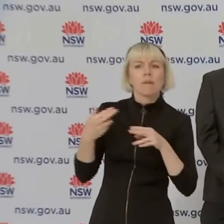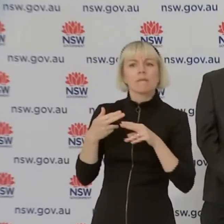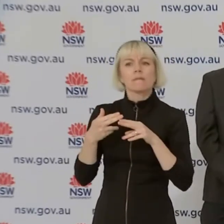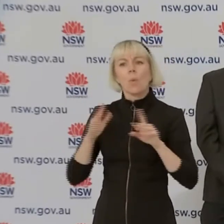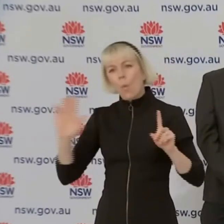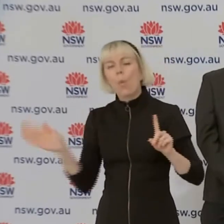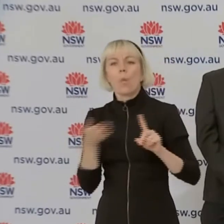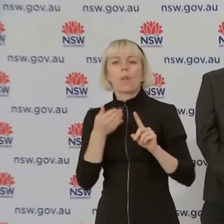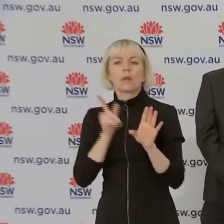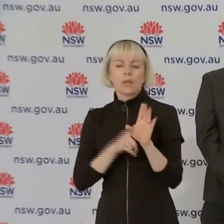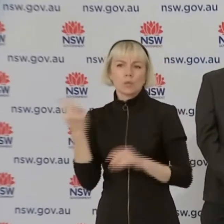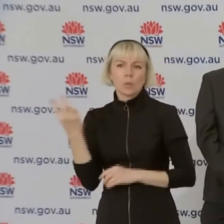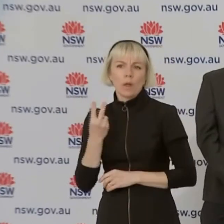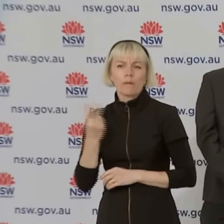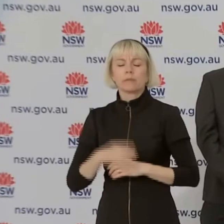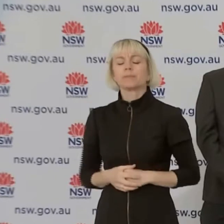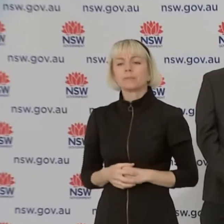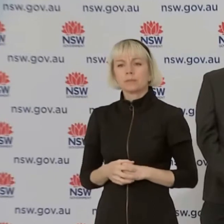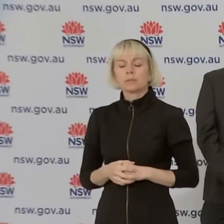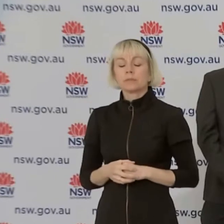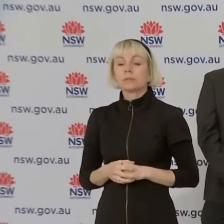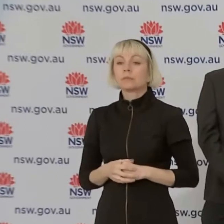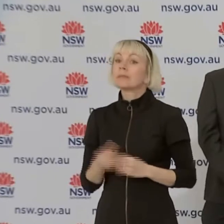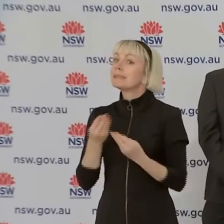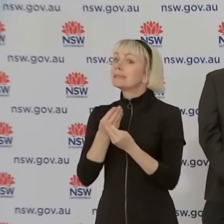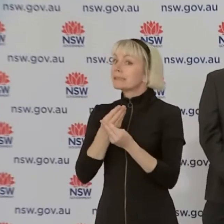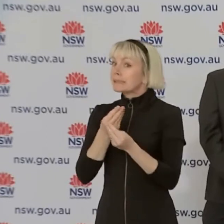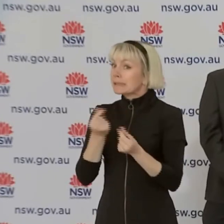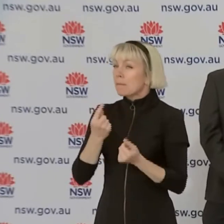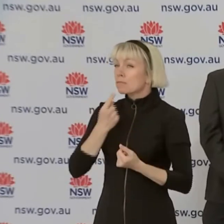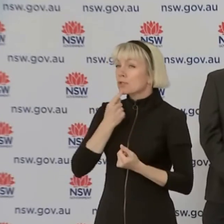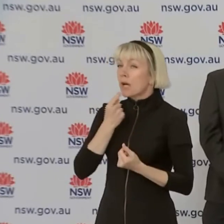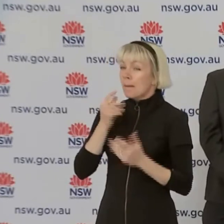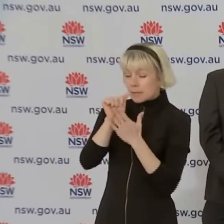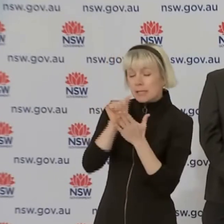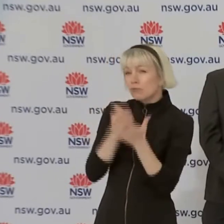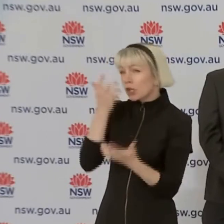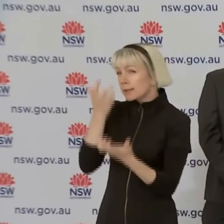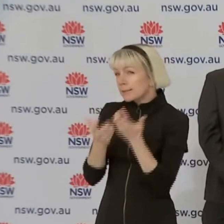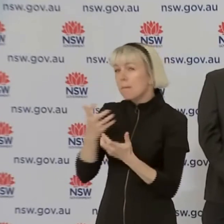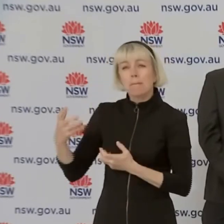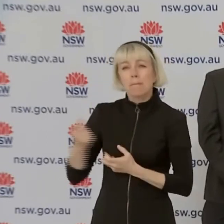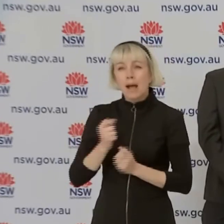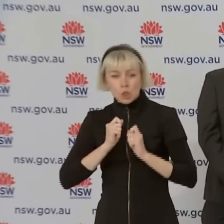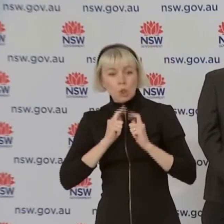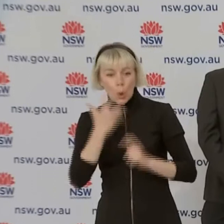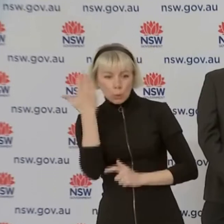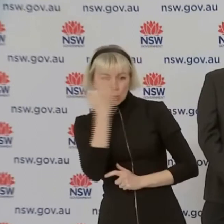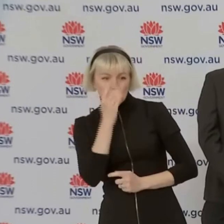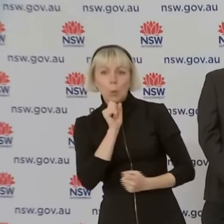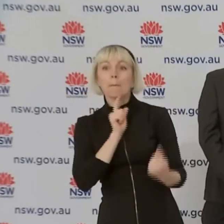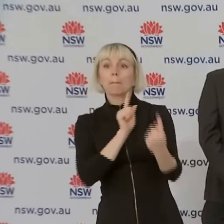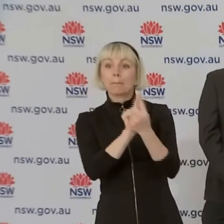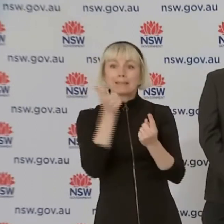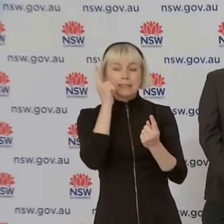oral exams or those situations where children must have some kind of face-to-face contact, that it's done safely. And of course,